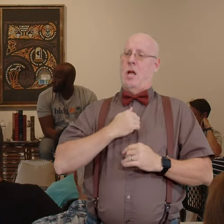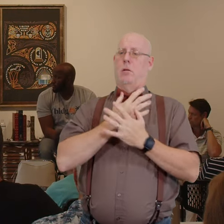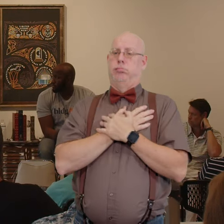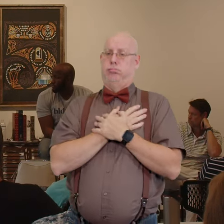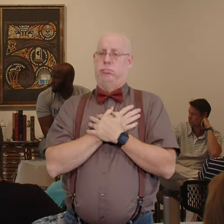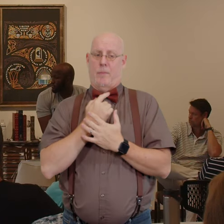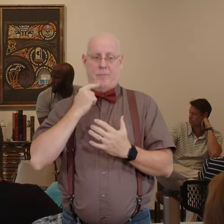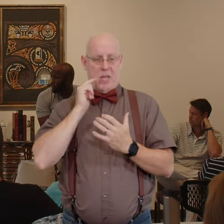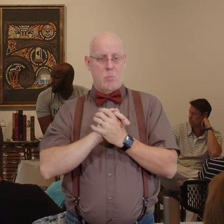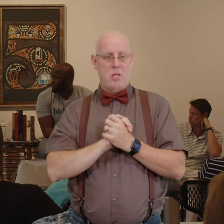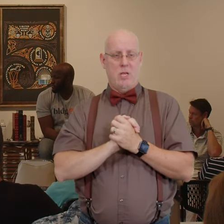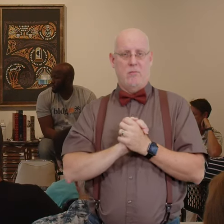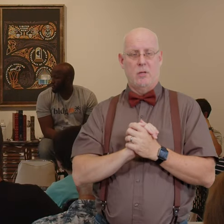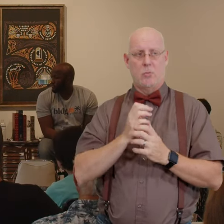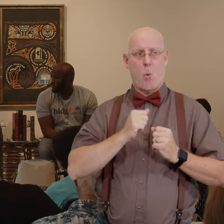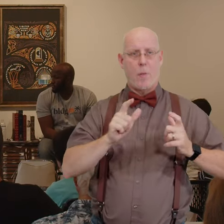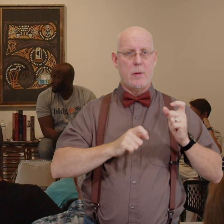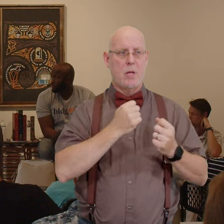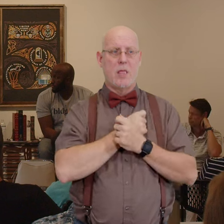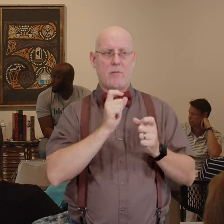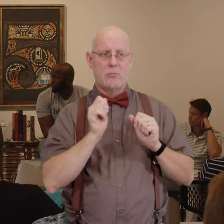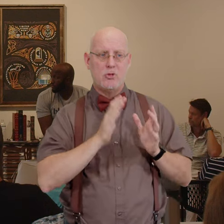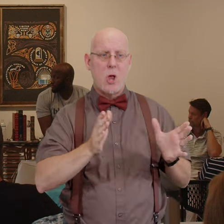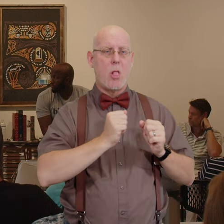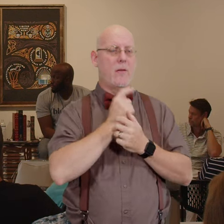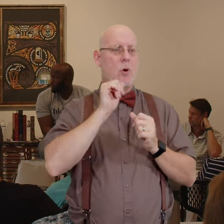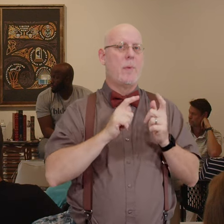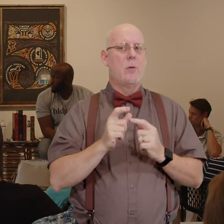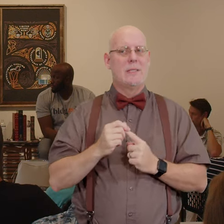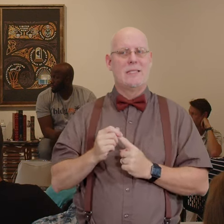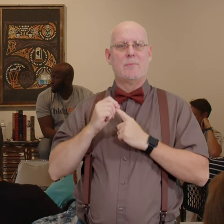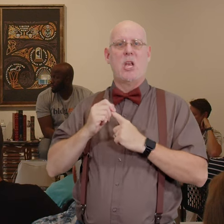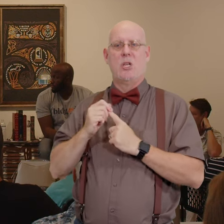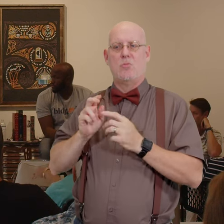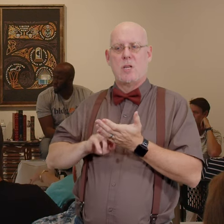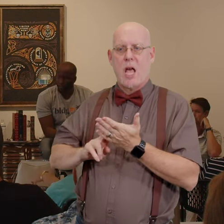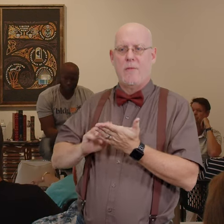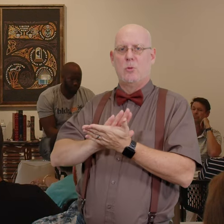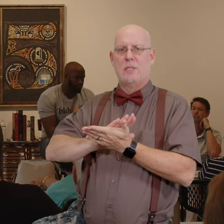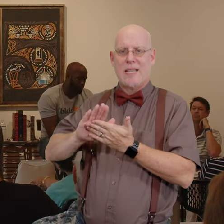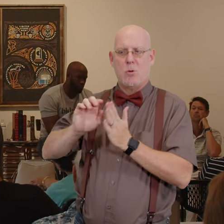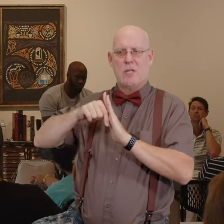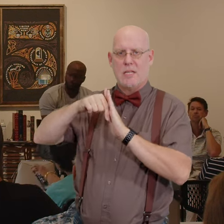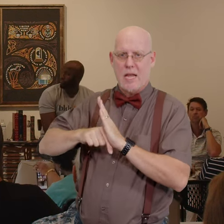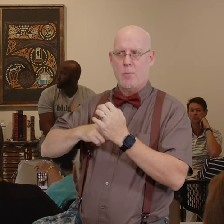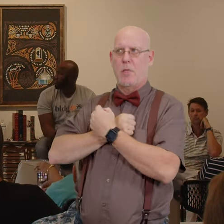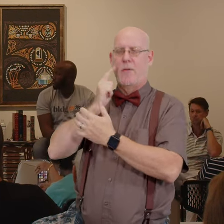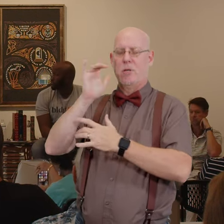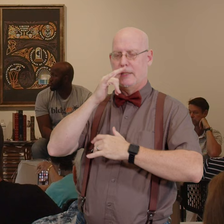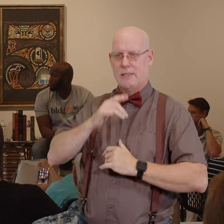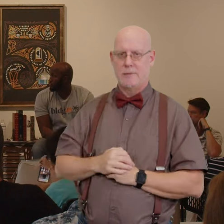rest going, hey, I believe that God has a generalized view for all people, love for all people, but there's a special covenantal, sacred, deep